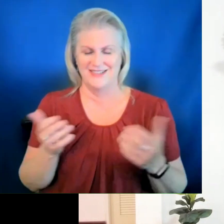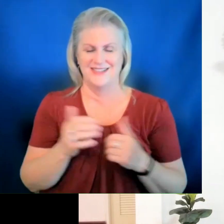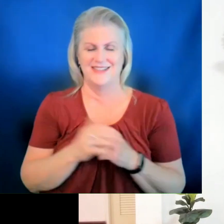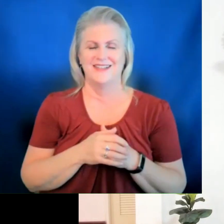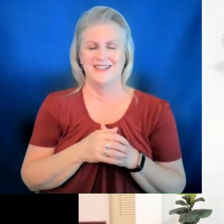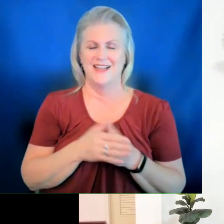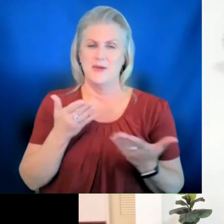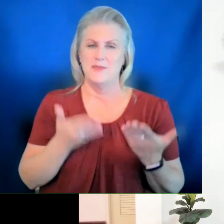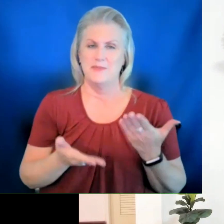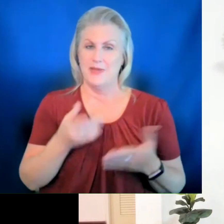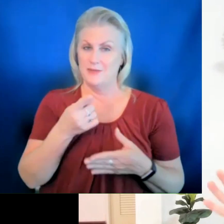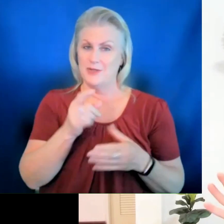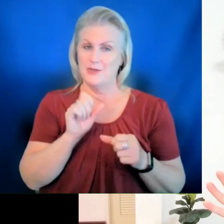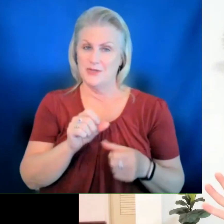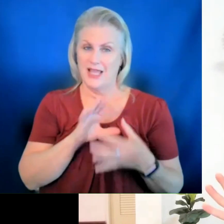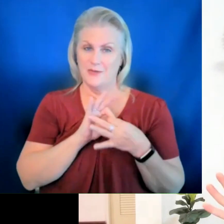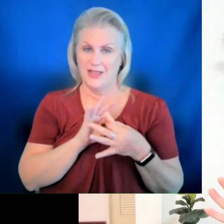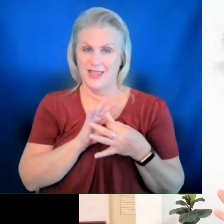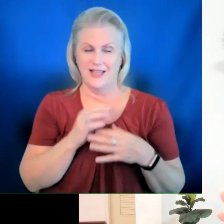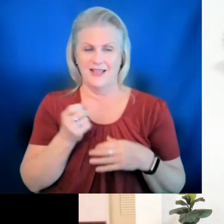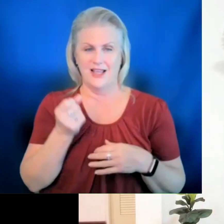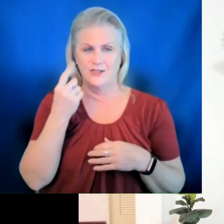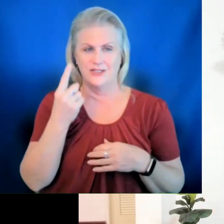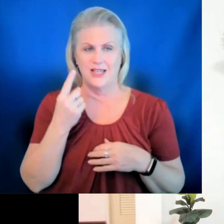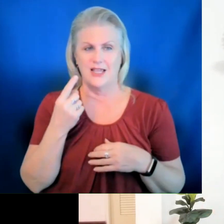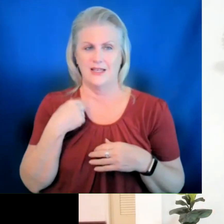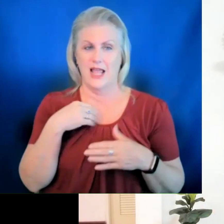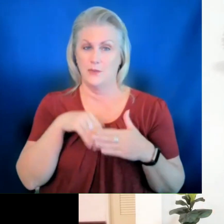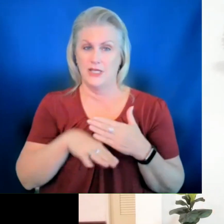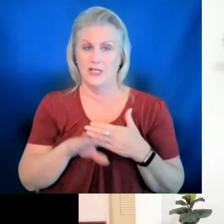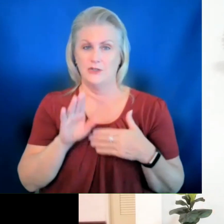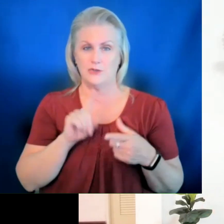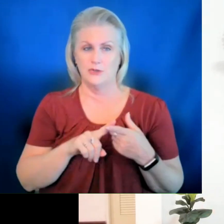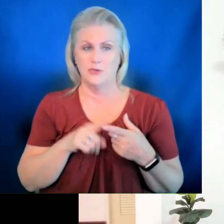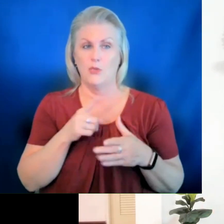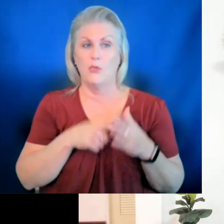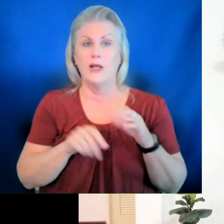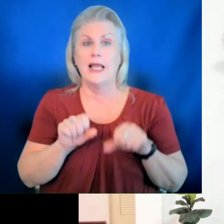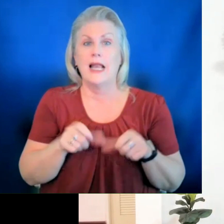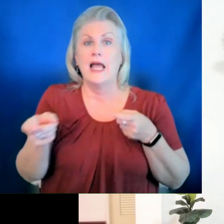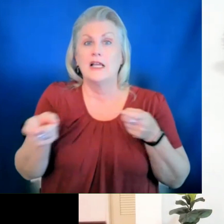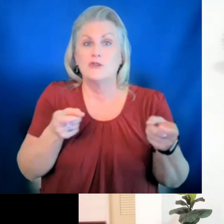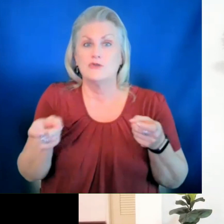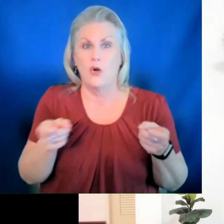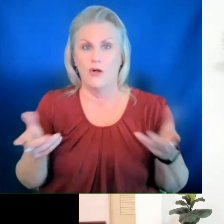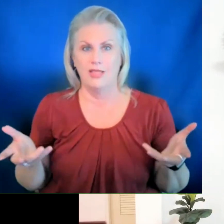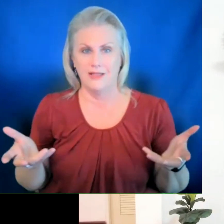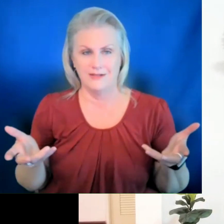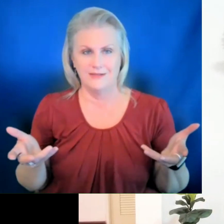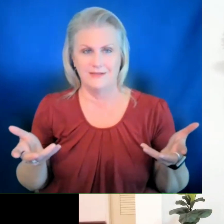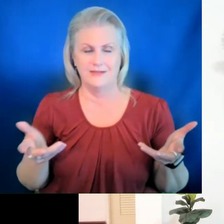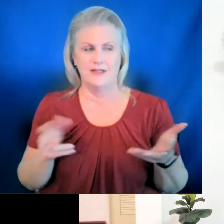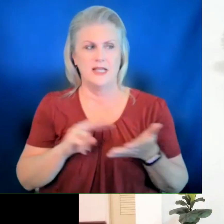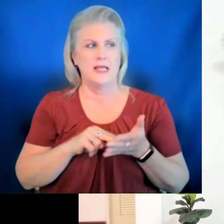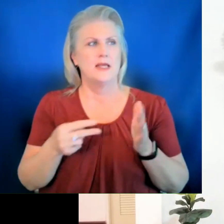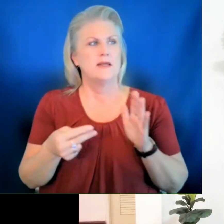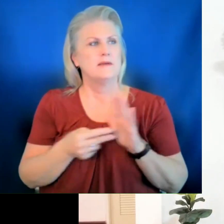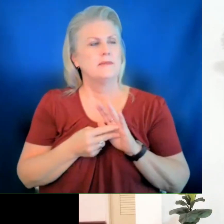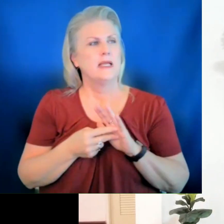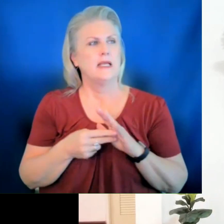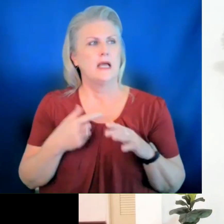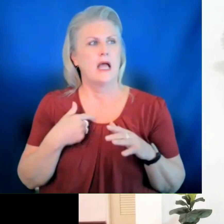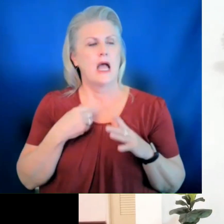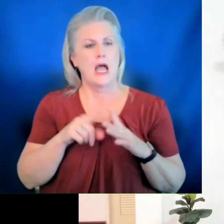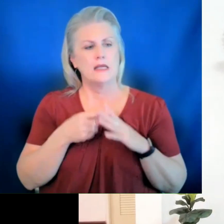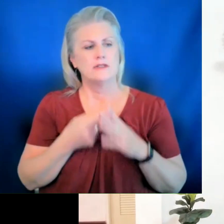to do, and I will probably you can relate to these two, where I went into my control mode. And what